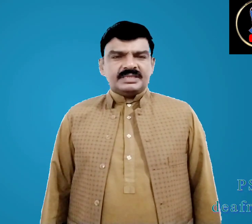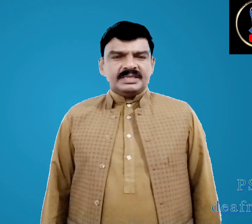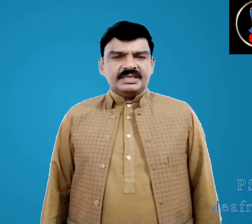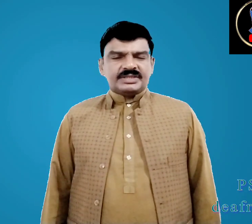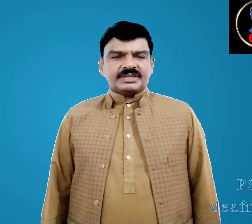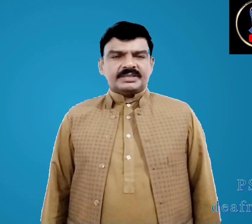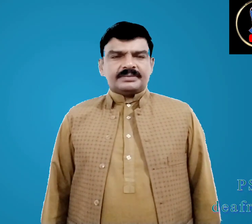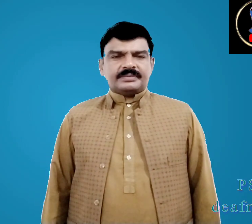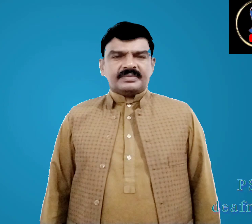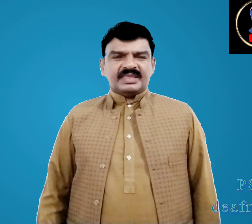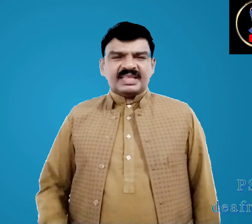zeest,